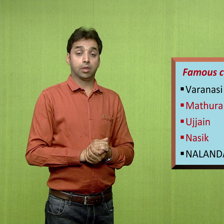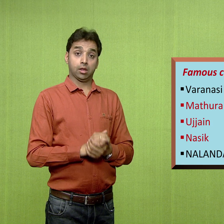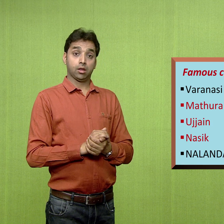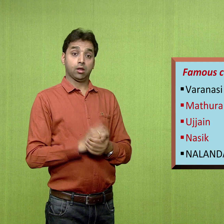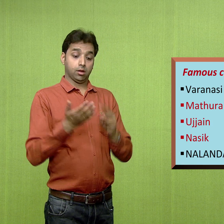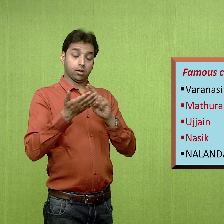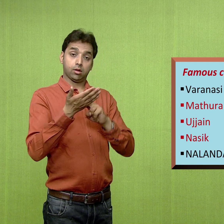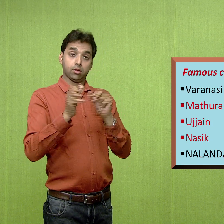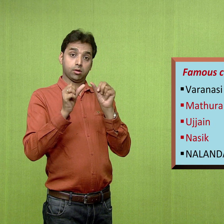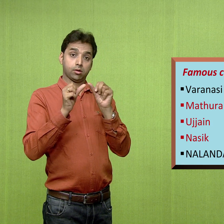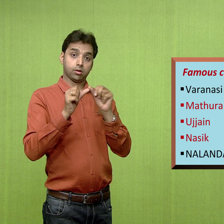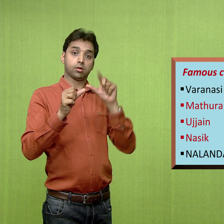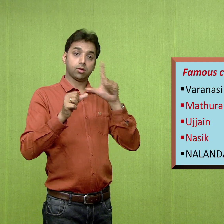Nalanda University